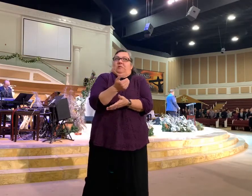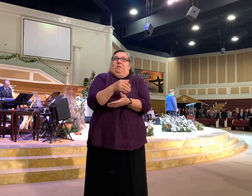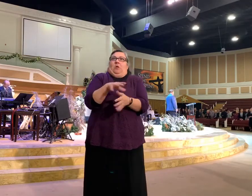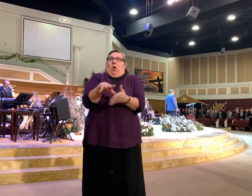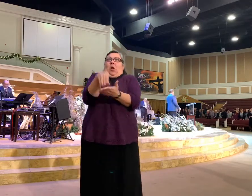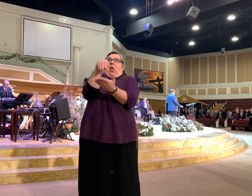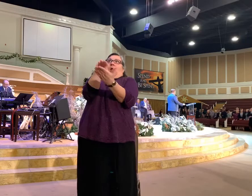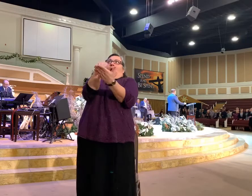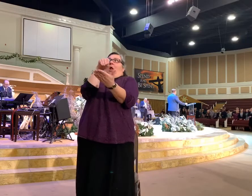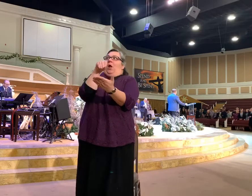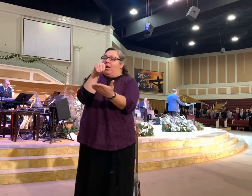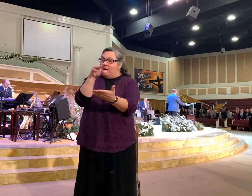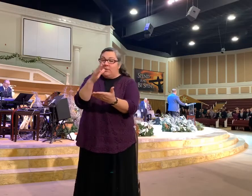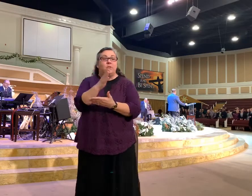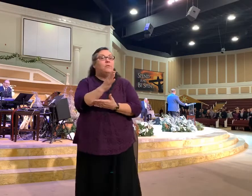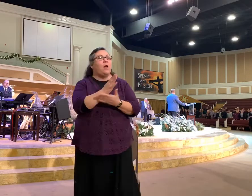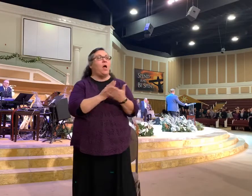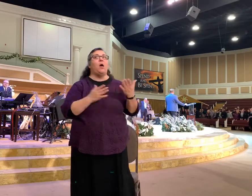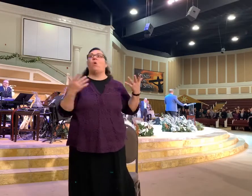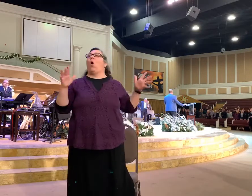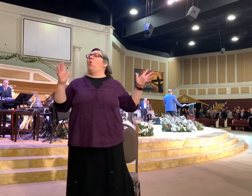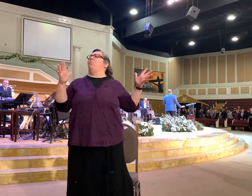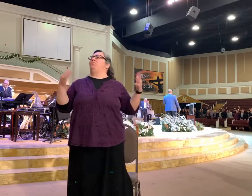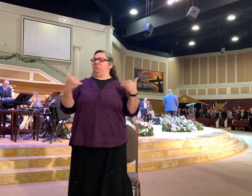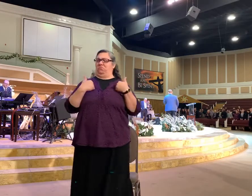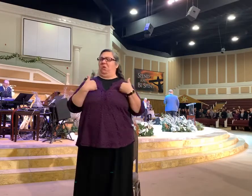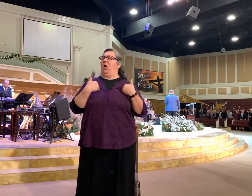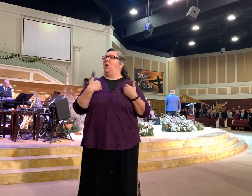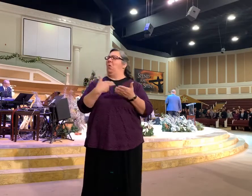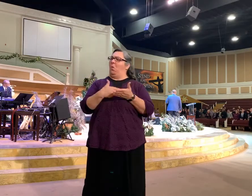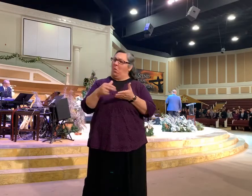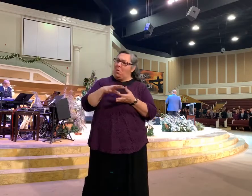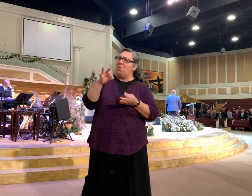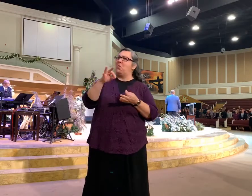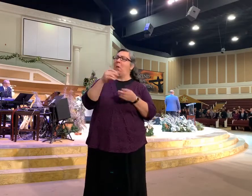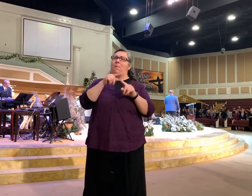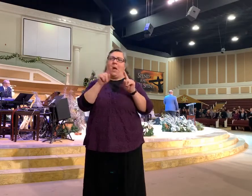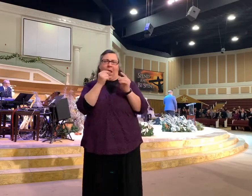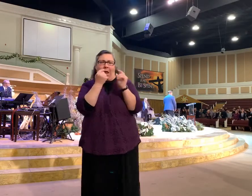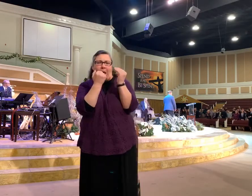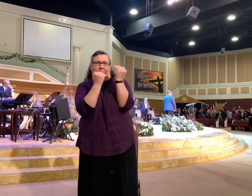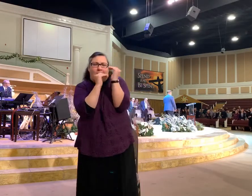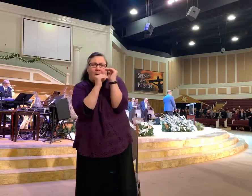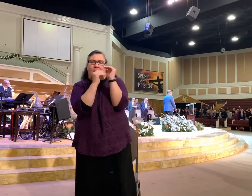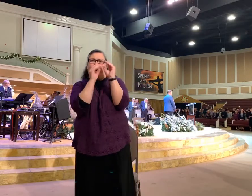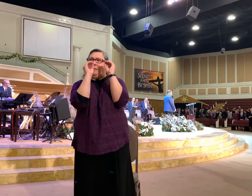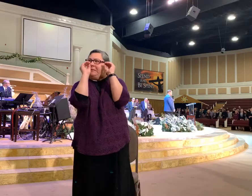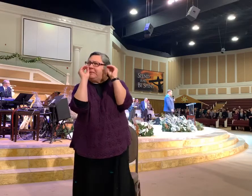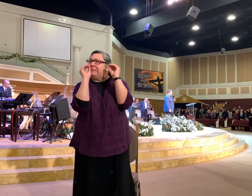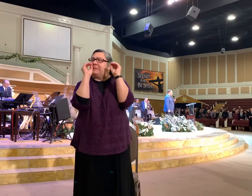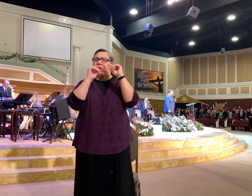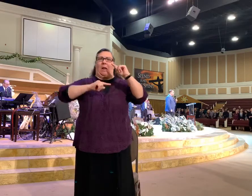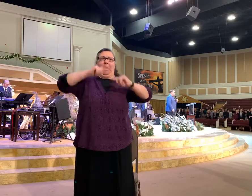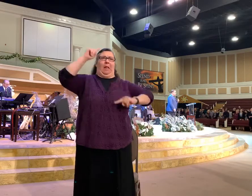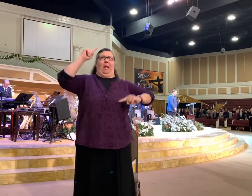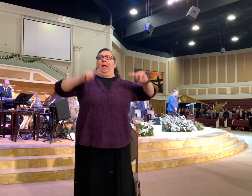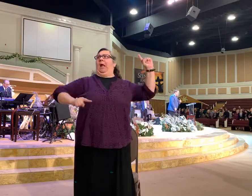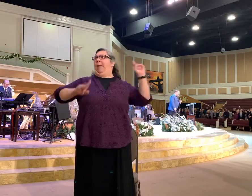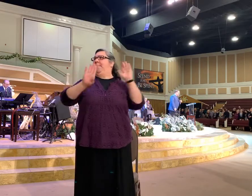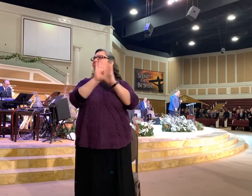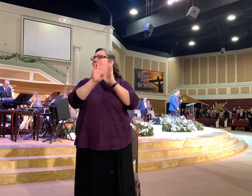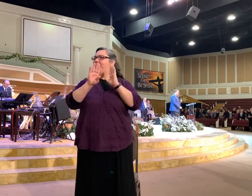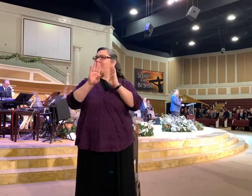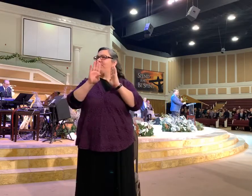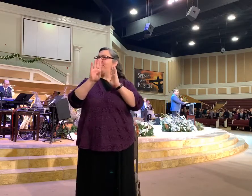faith. Some that had the Holy Ghost, but very little teaching from a variety of backgrounds were there.